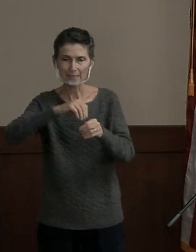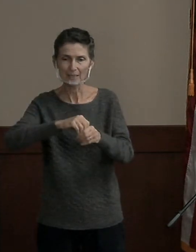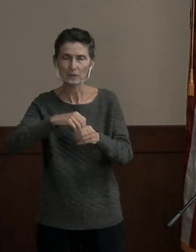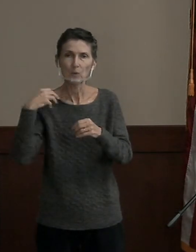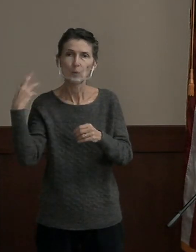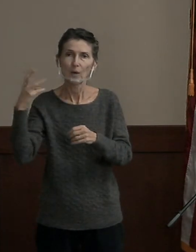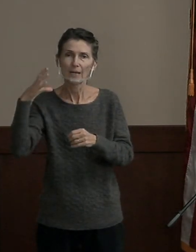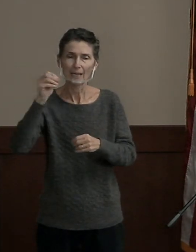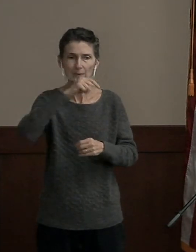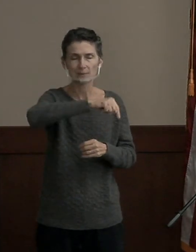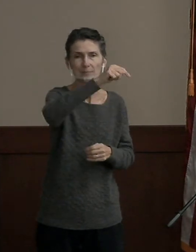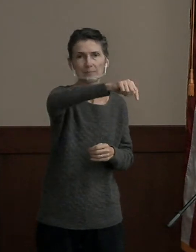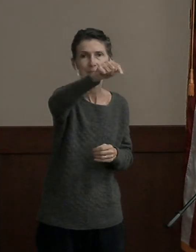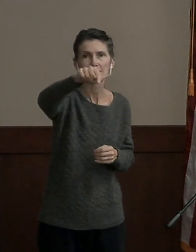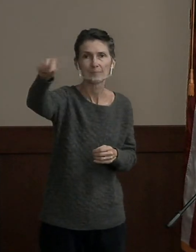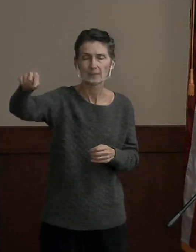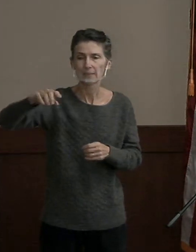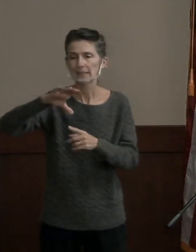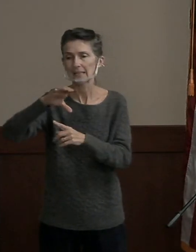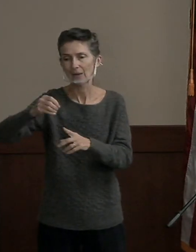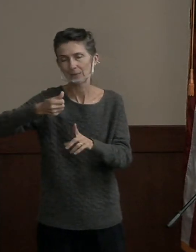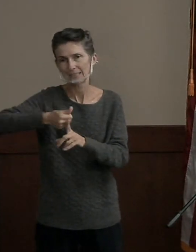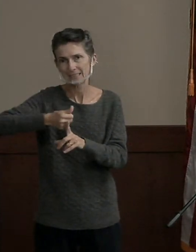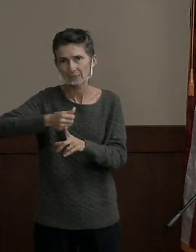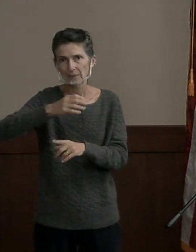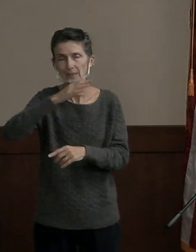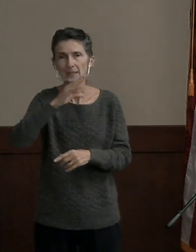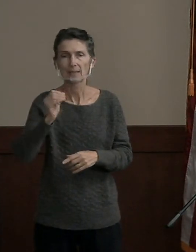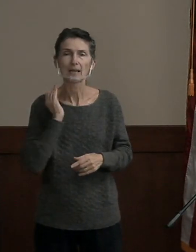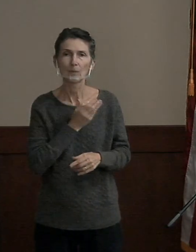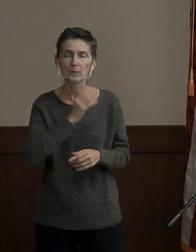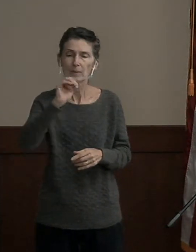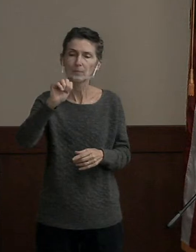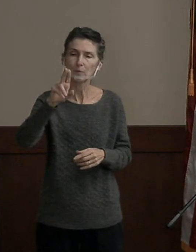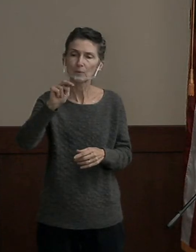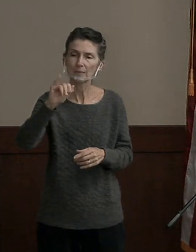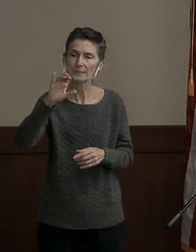Washington County, the county itself, and our municipalities.